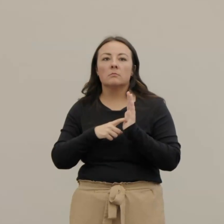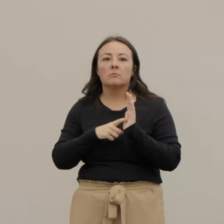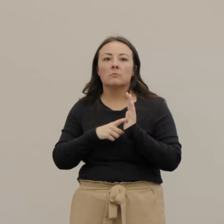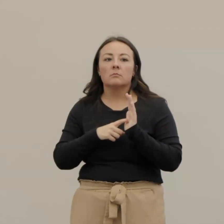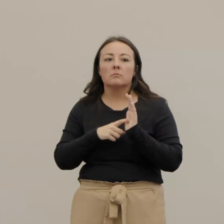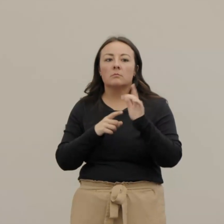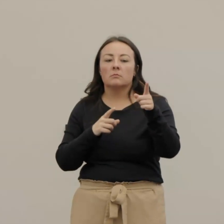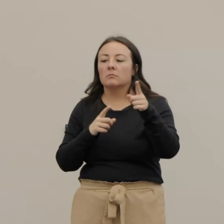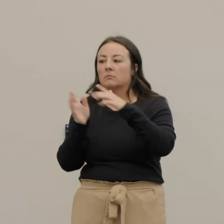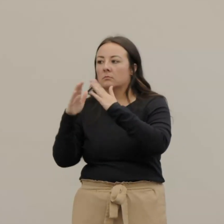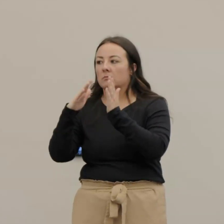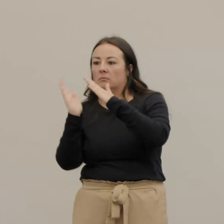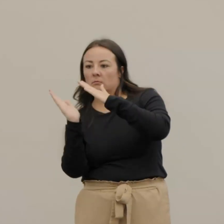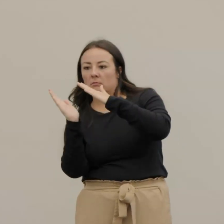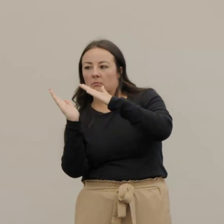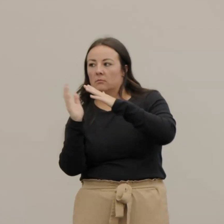Okay.